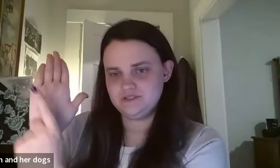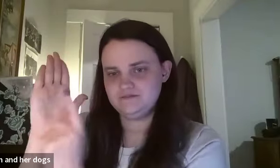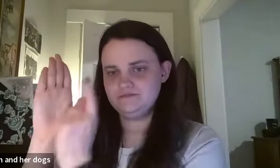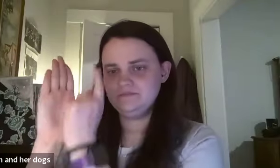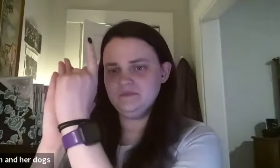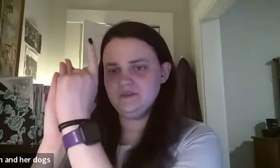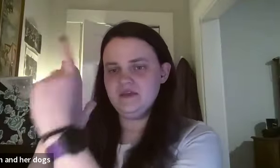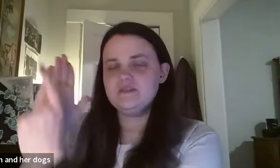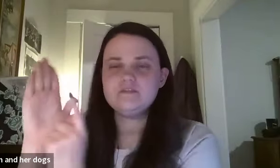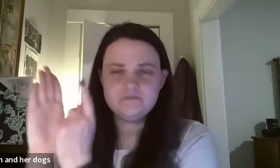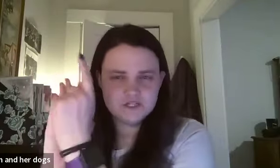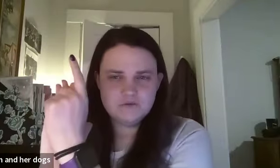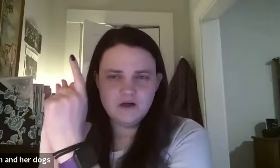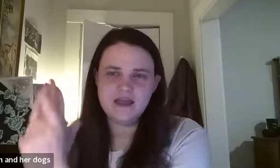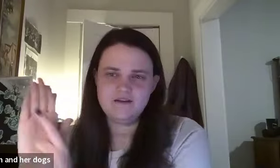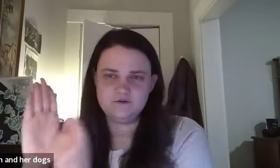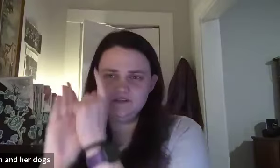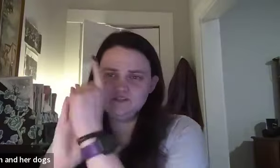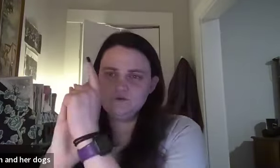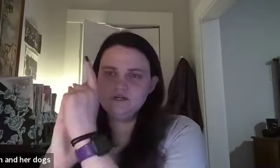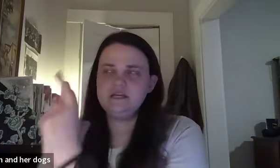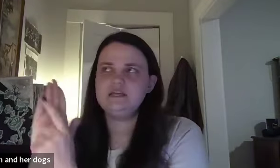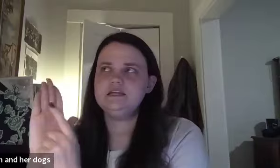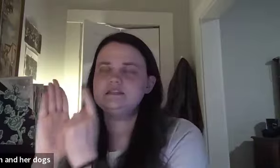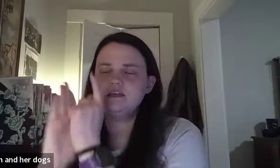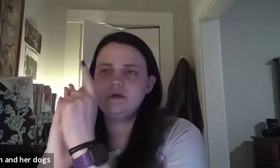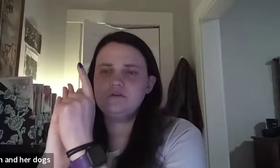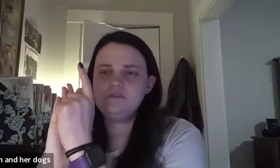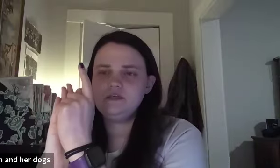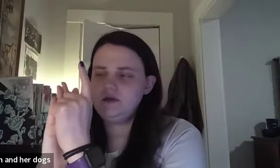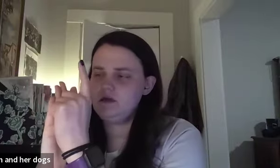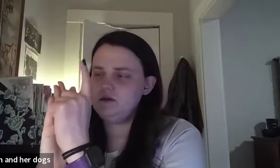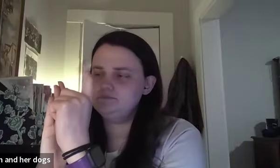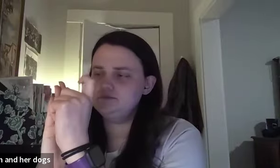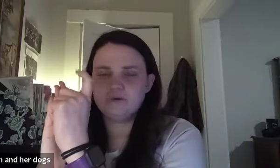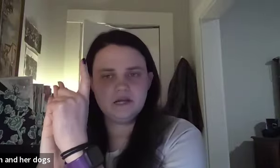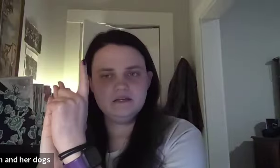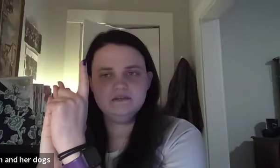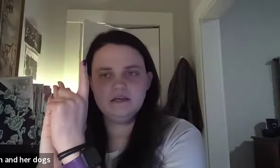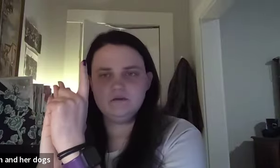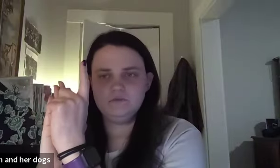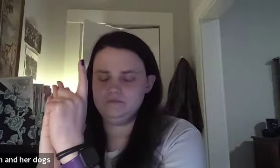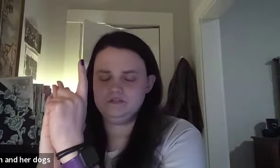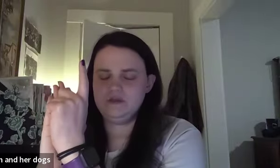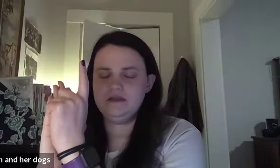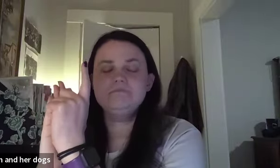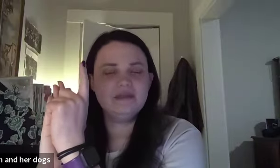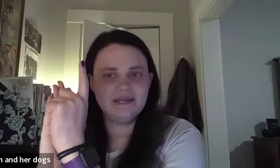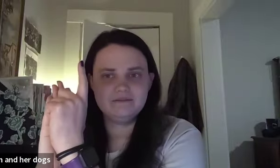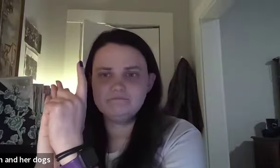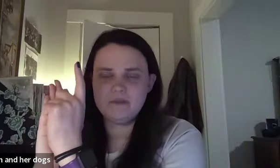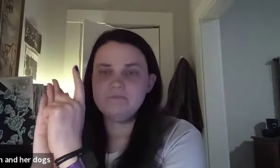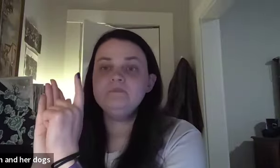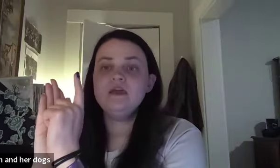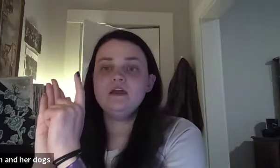motion. The visual I have with this one is think about the shorthand. No, not shorthand, minute hand, my bad.